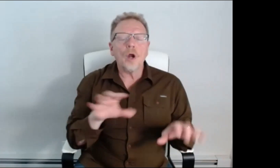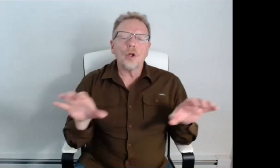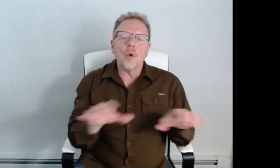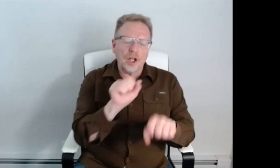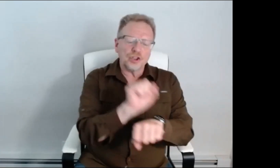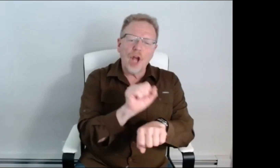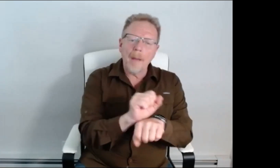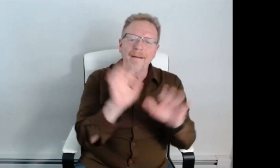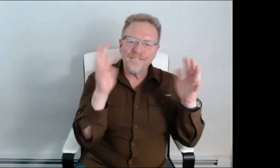fair. Yes.